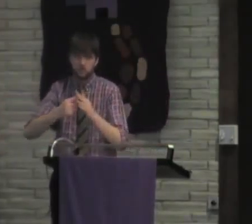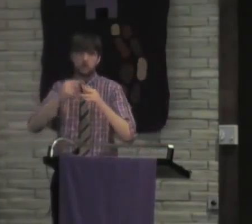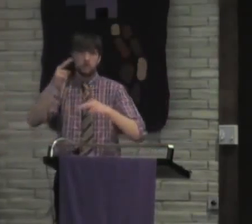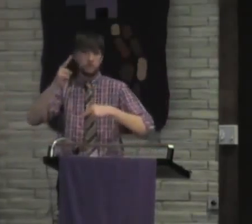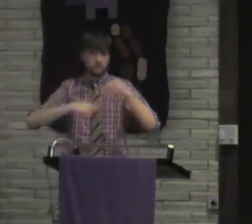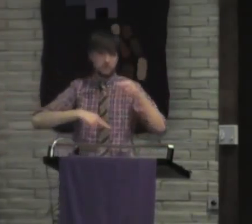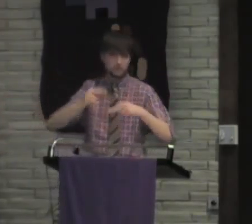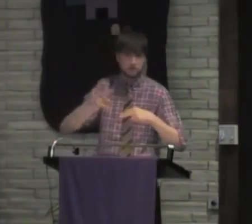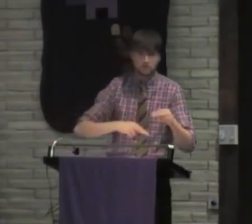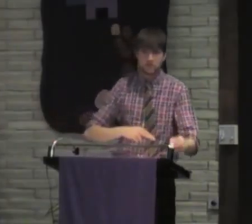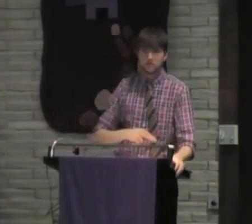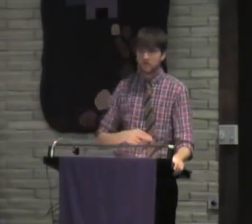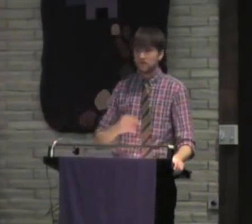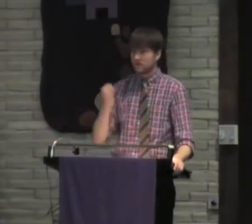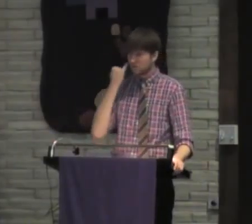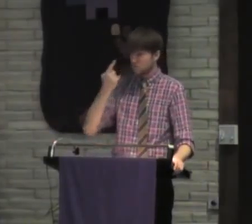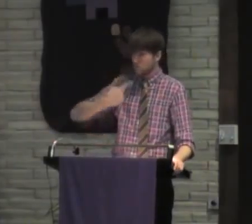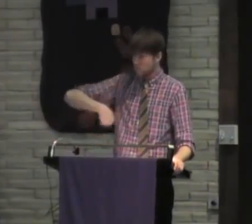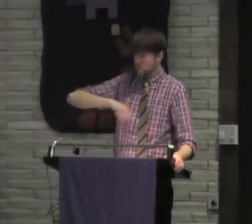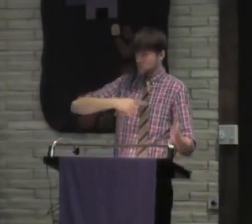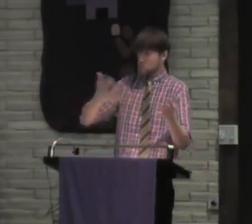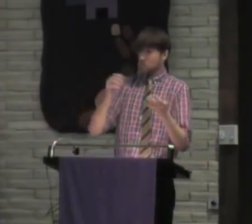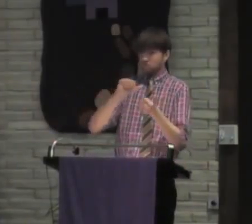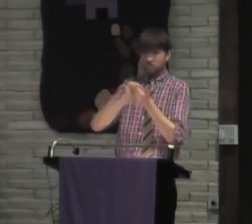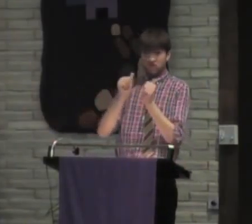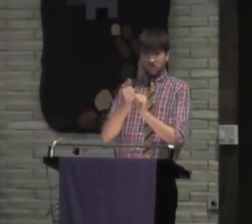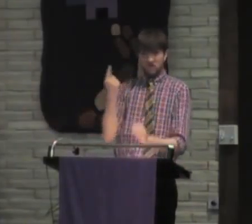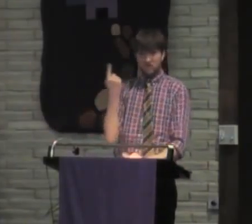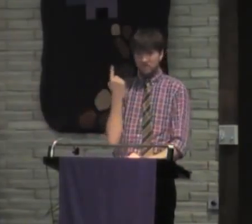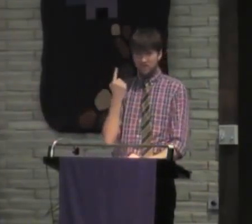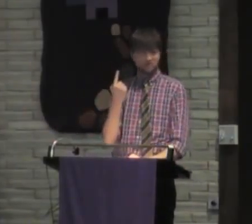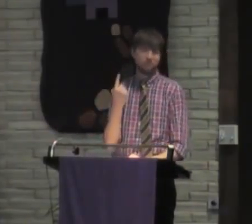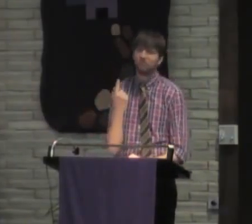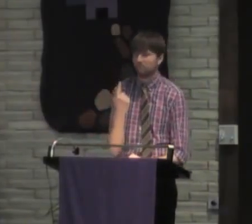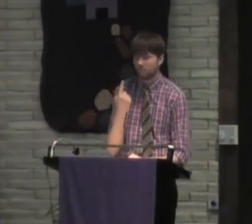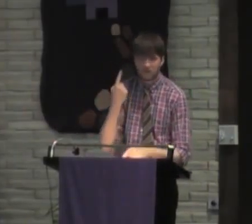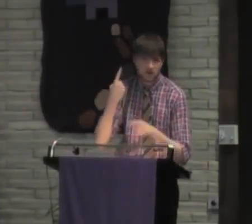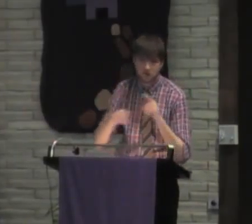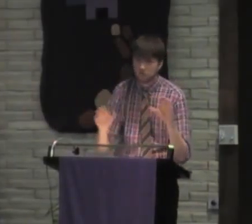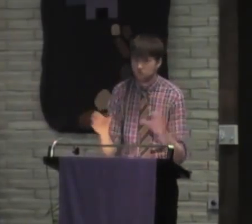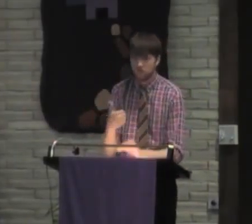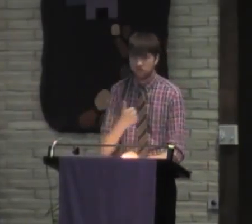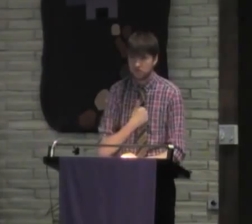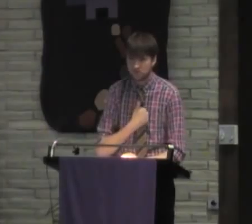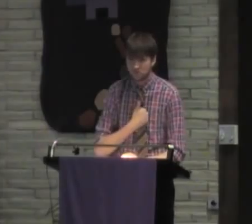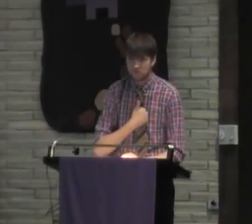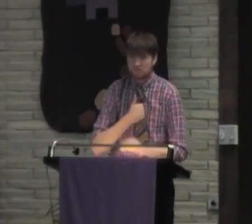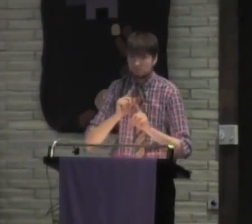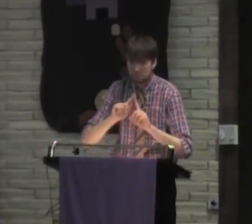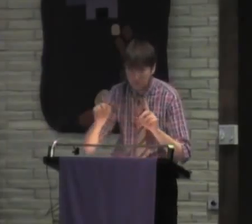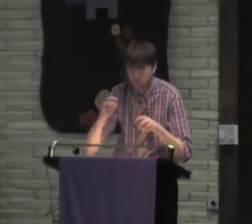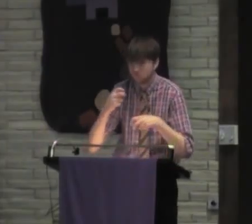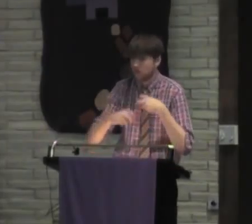let us start rebuilding. If we want to change something, we can't do it